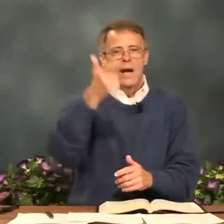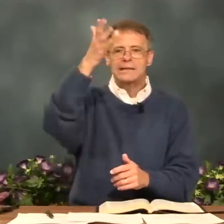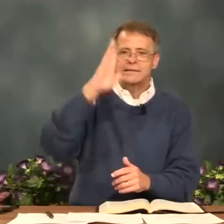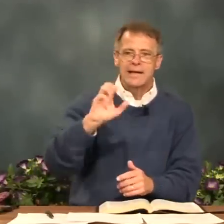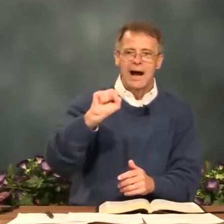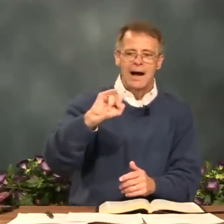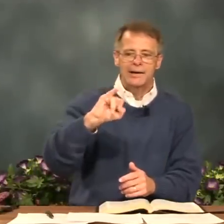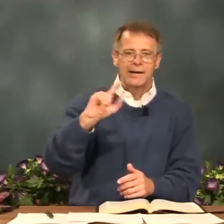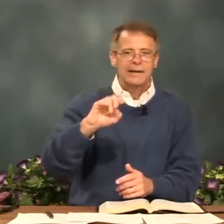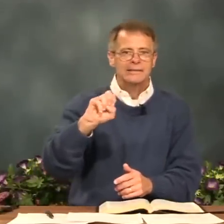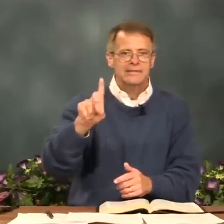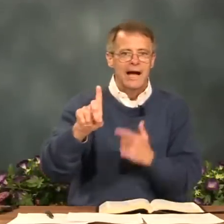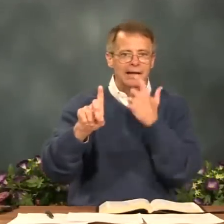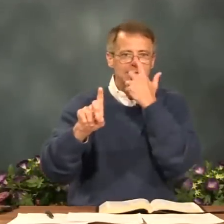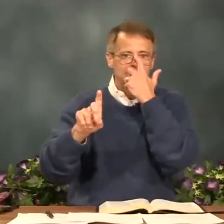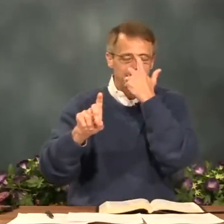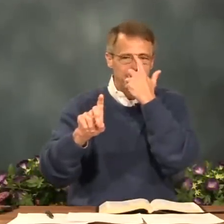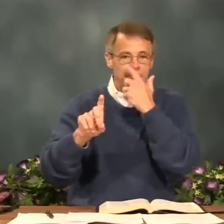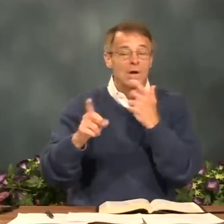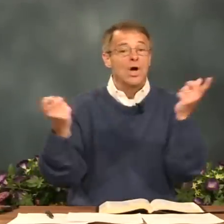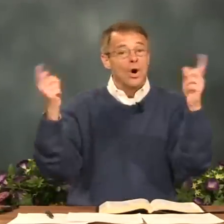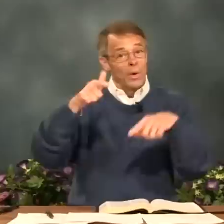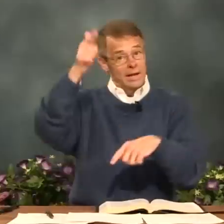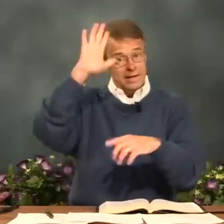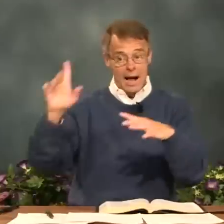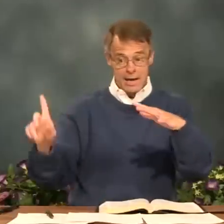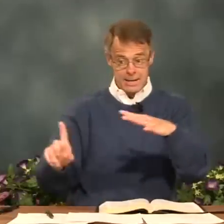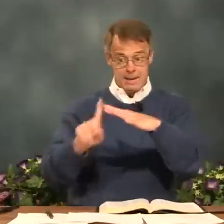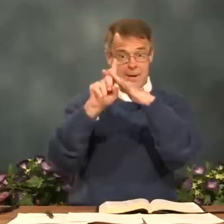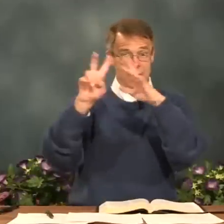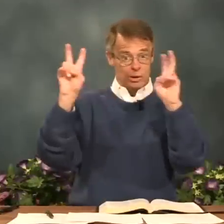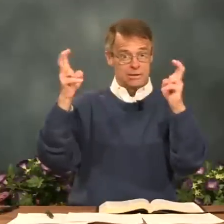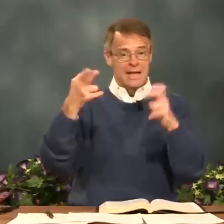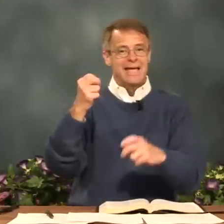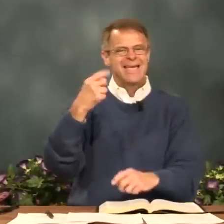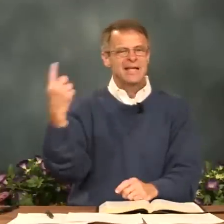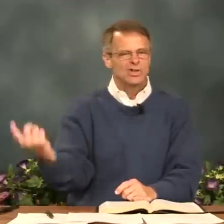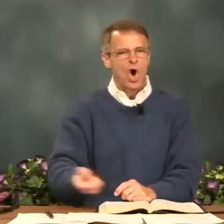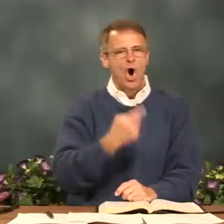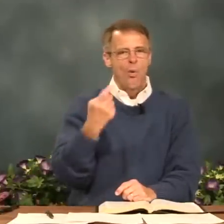always God-sized. When God appears, He is